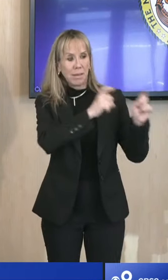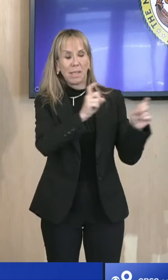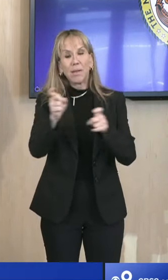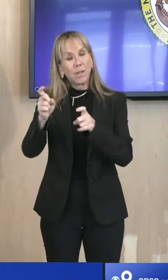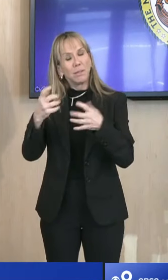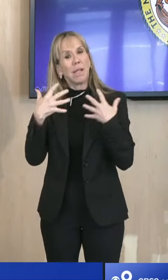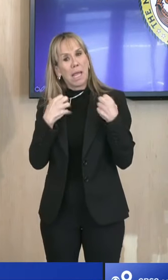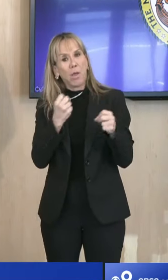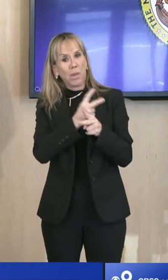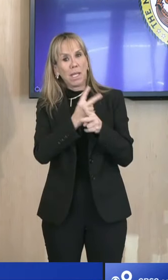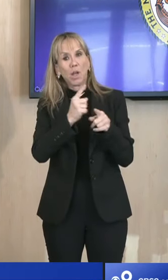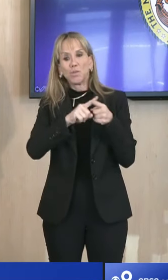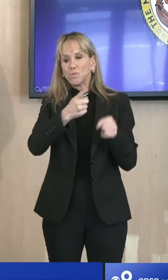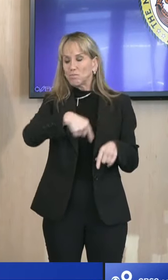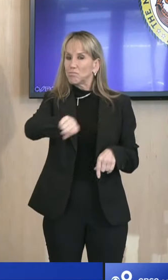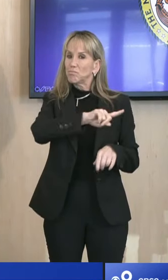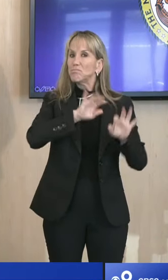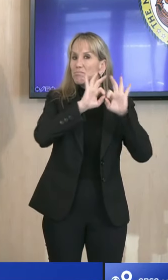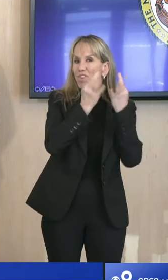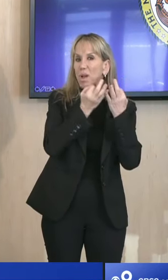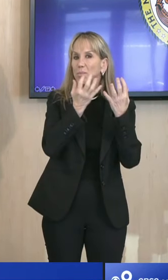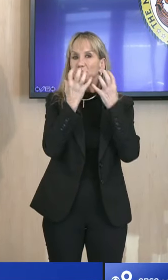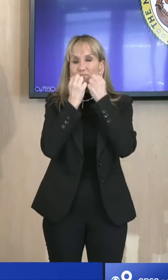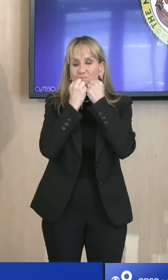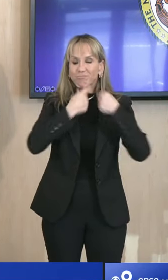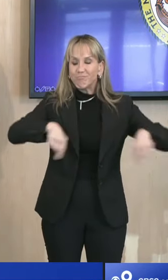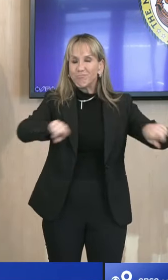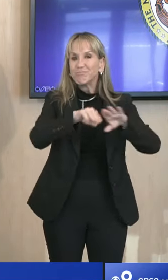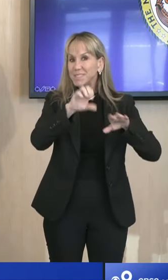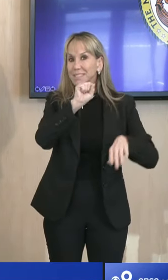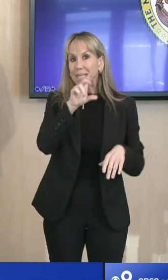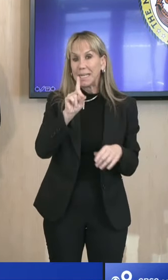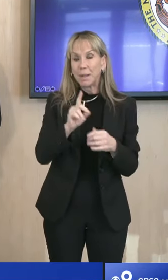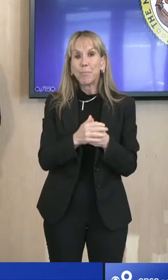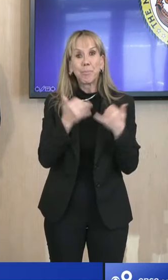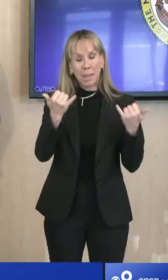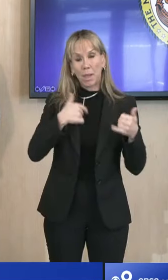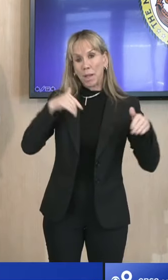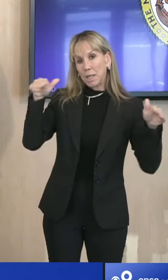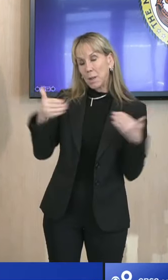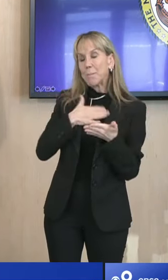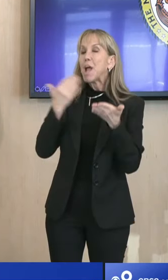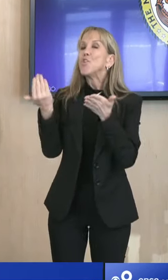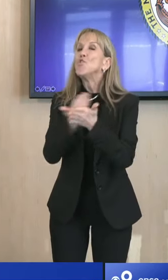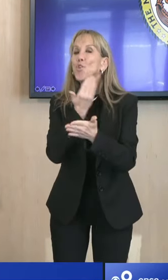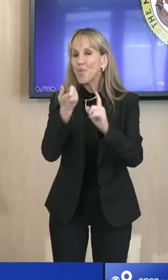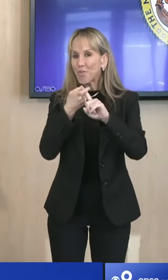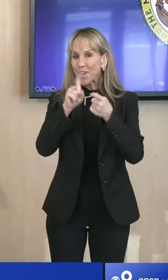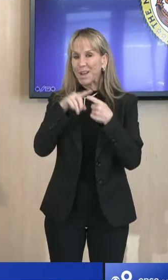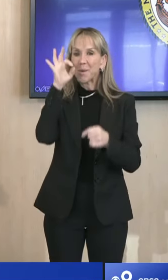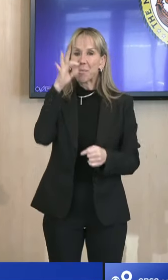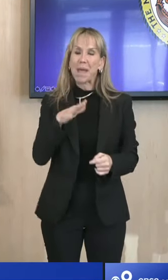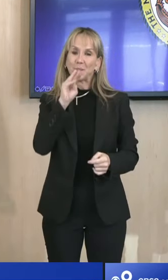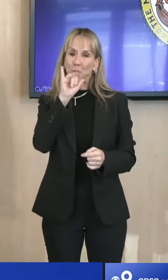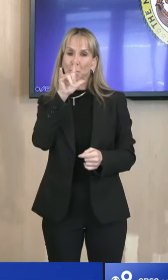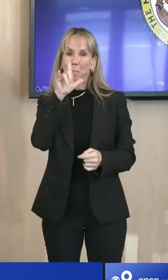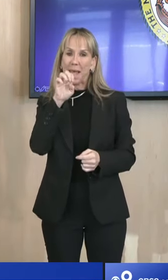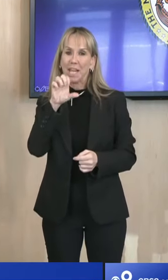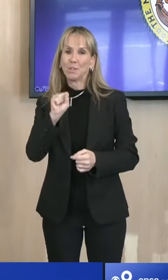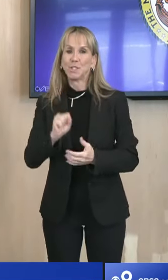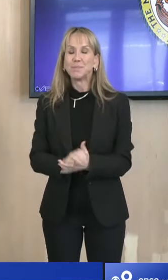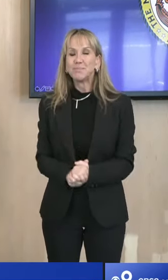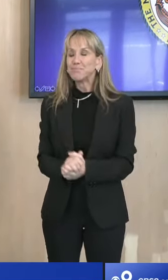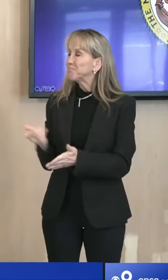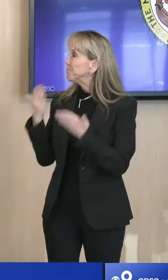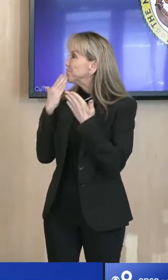families, friends, and neighbors across San Diego. And now I'd like to introduce my new friend, Pastor Miles. Thank you, thank